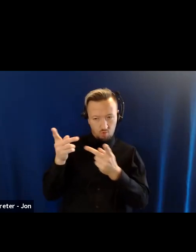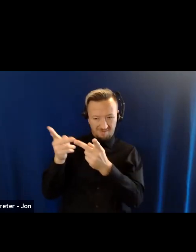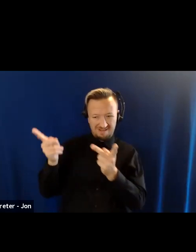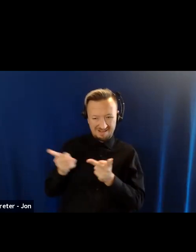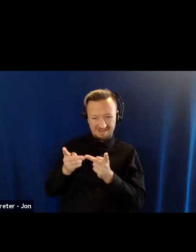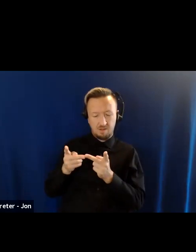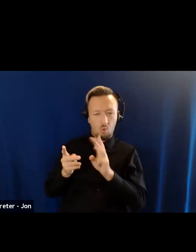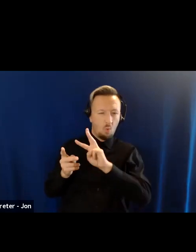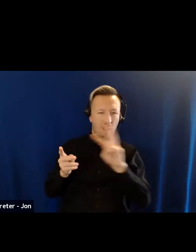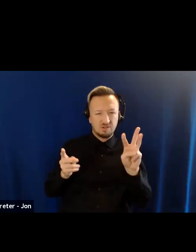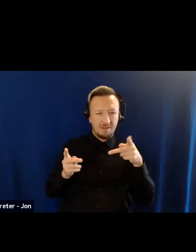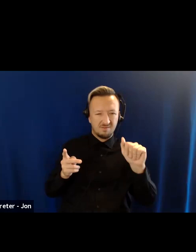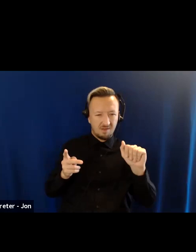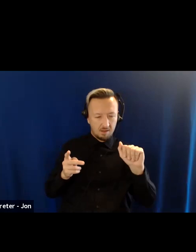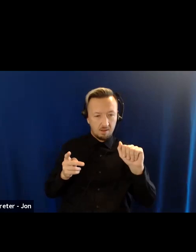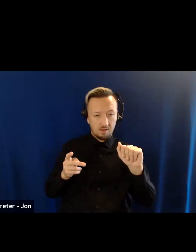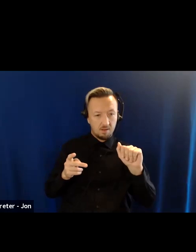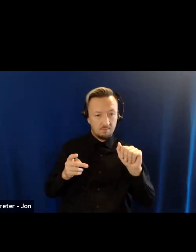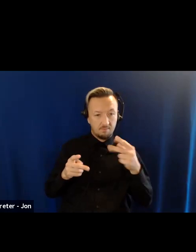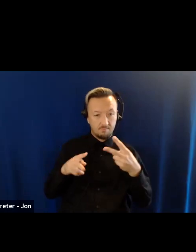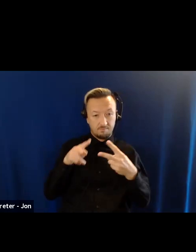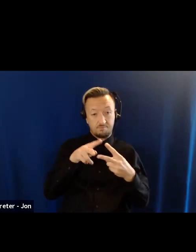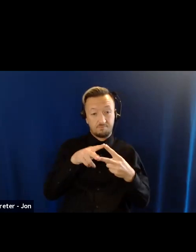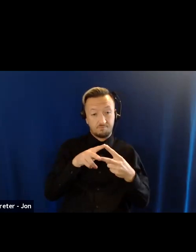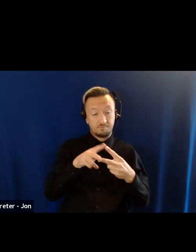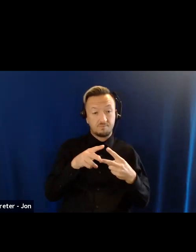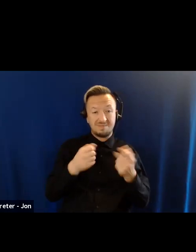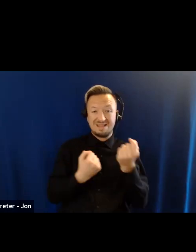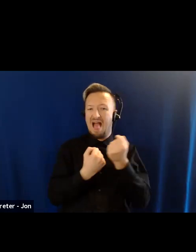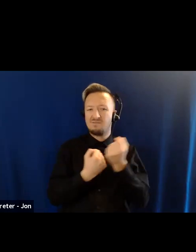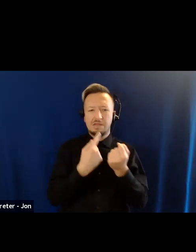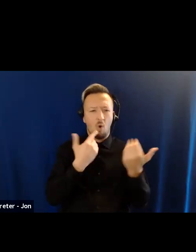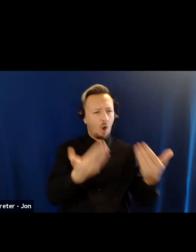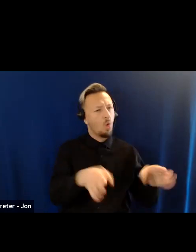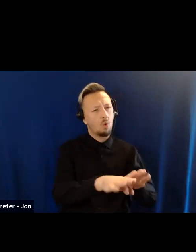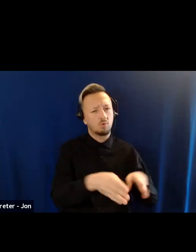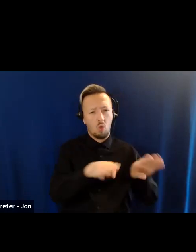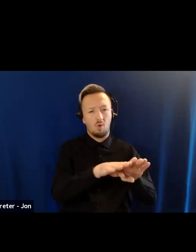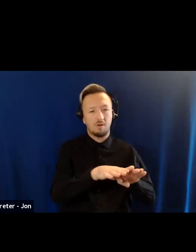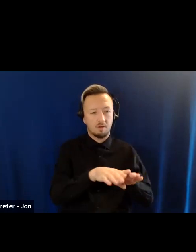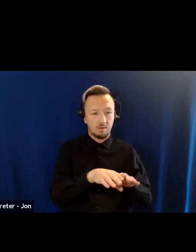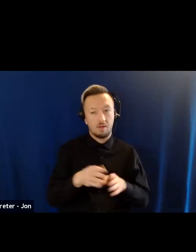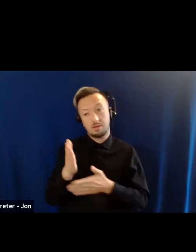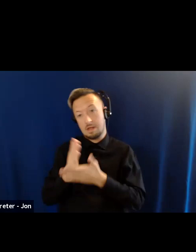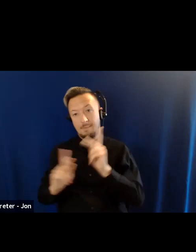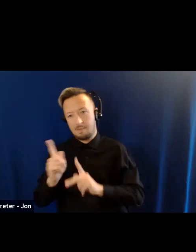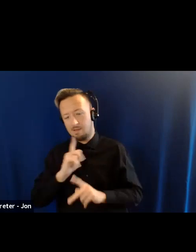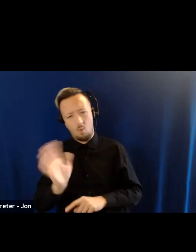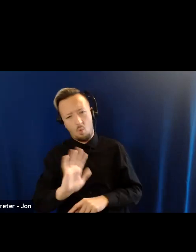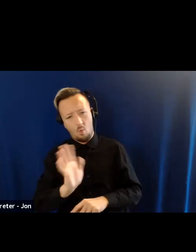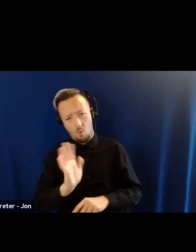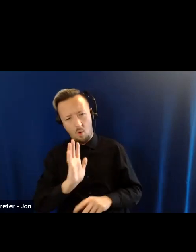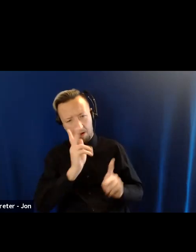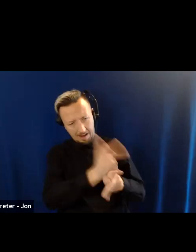side of the state that there were advocates who said, close it now. And of course, there were some advocates that wanted to keep it